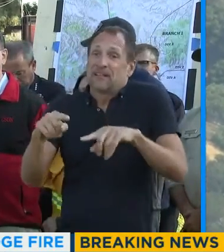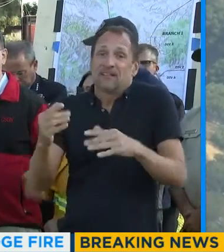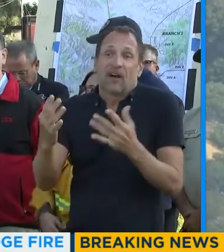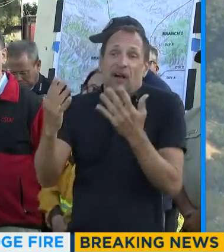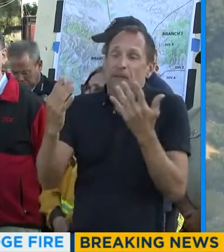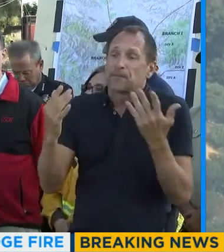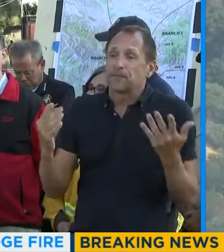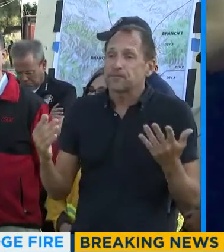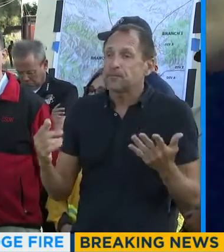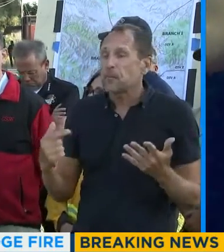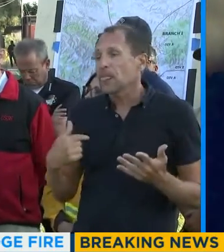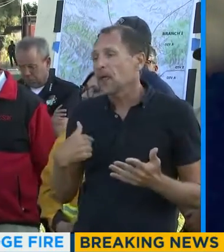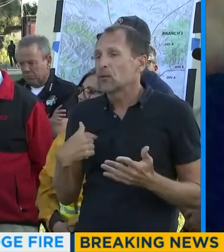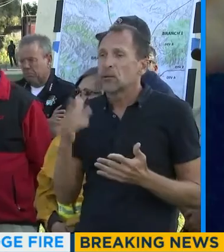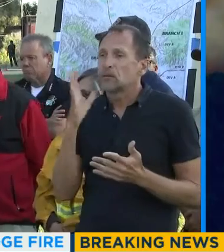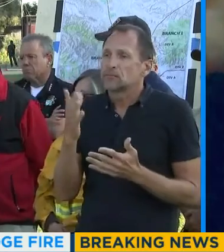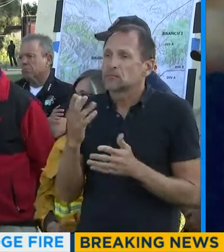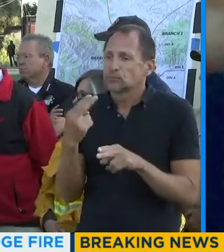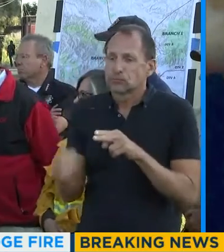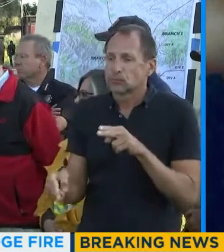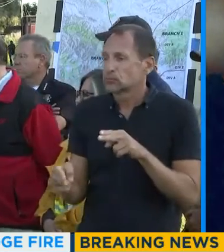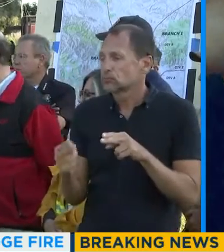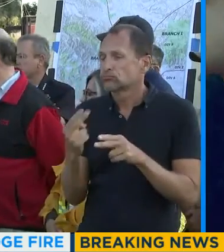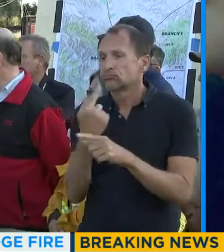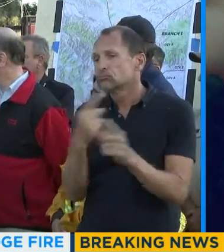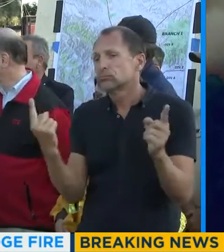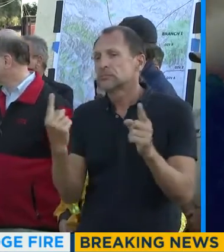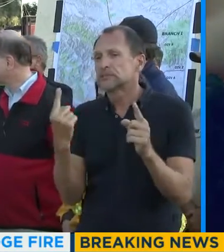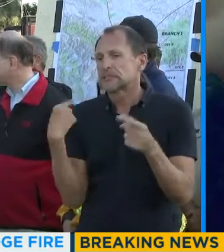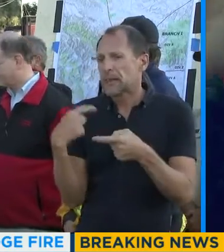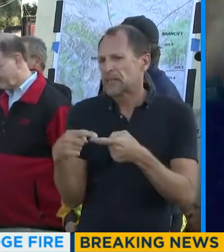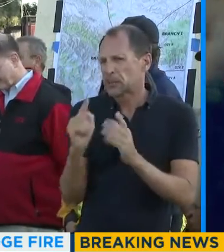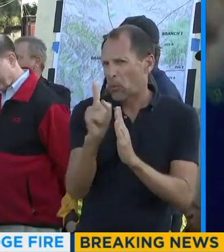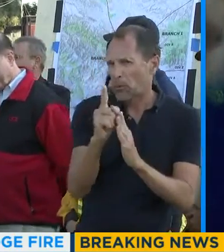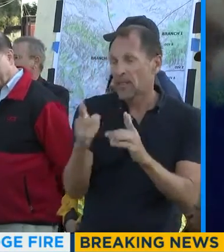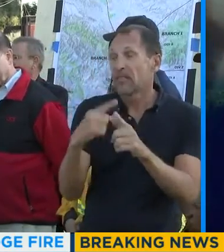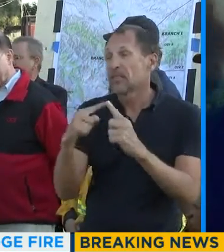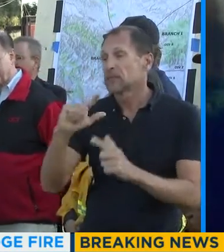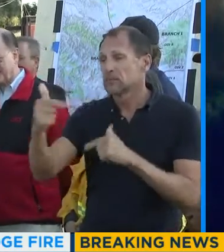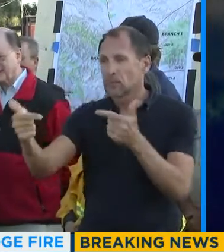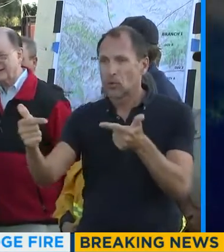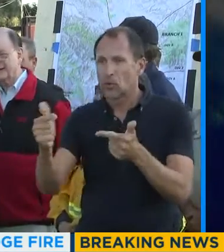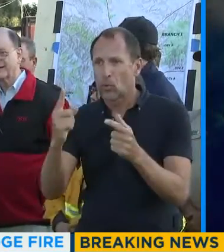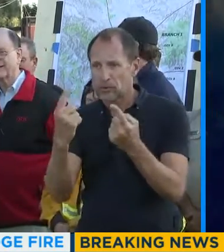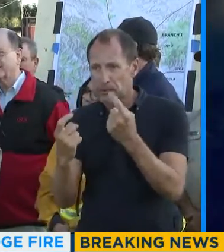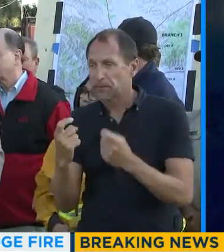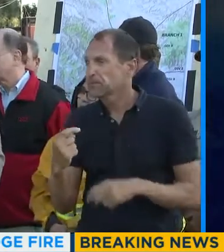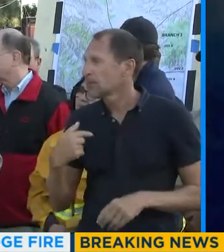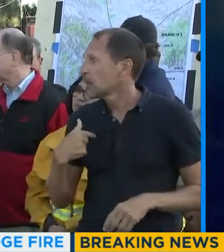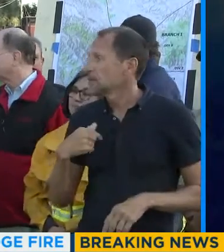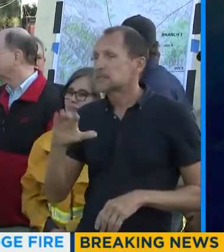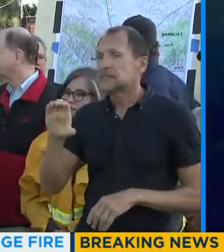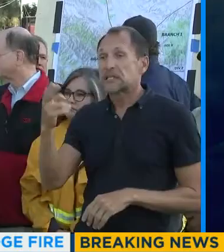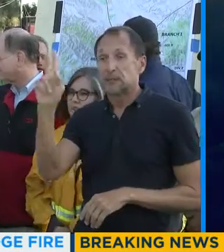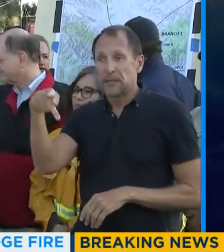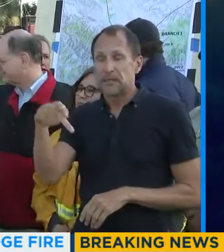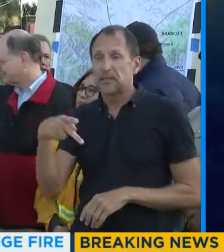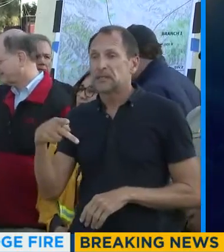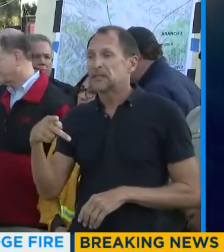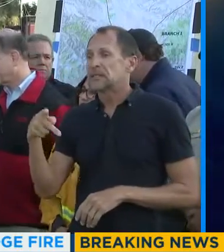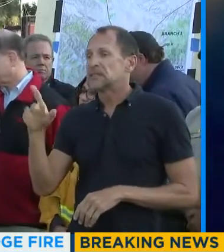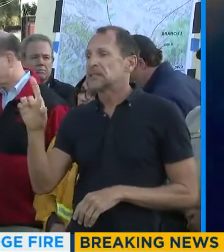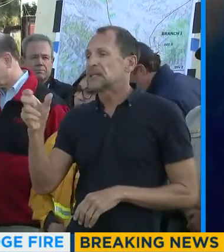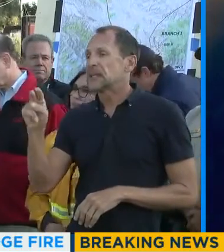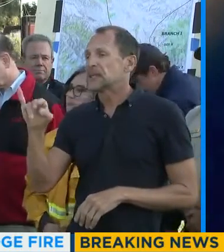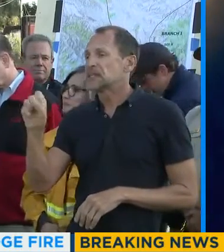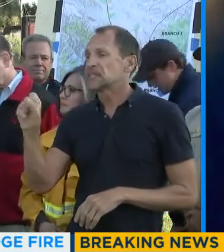I'll say a couple words in Spanish, and then we'll open up for questions. Captain? Captain Dennis Ford with the California Highway Patrol, and hopefully